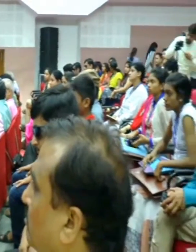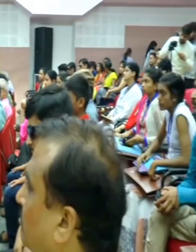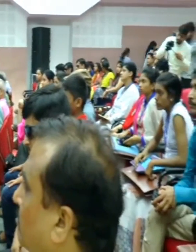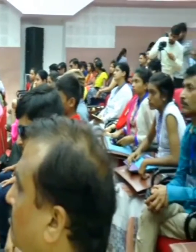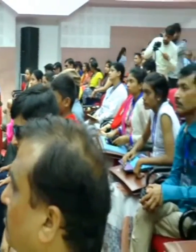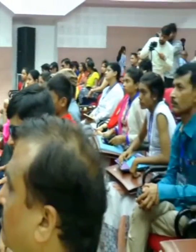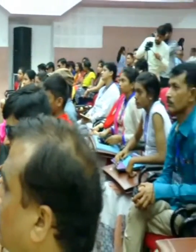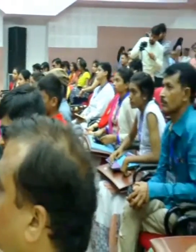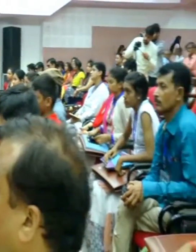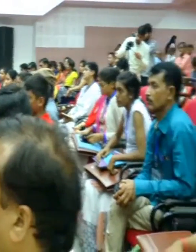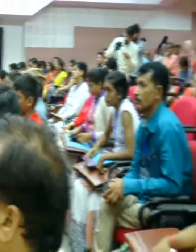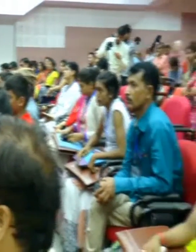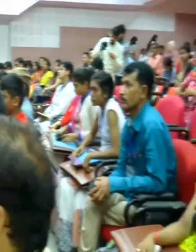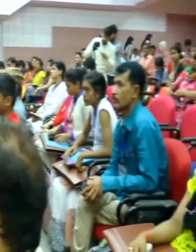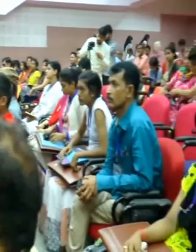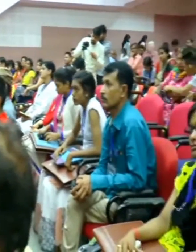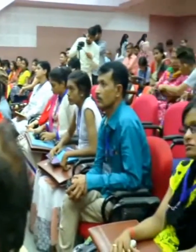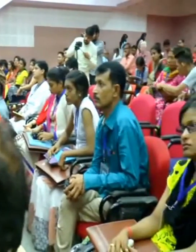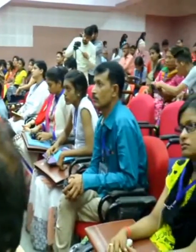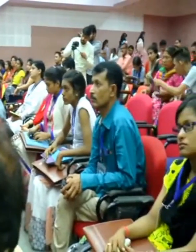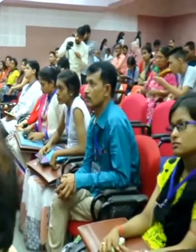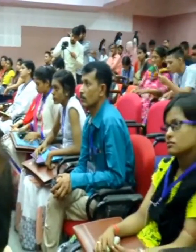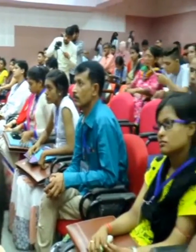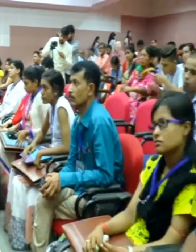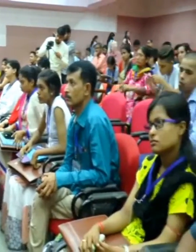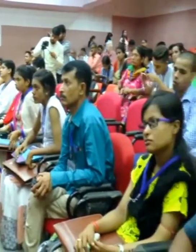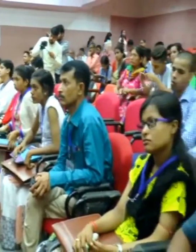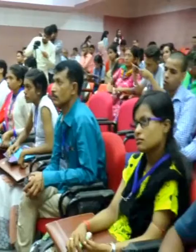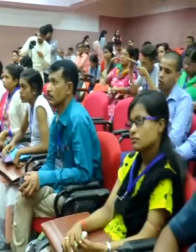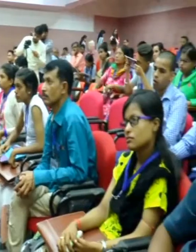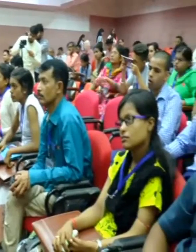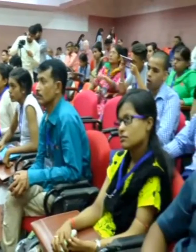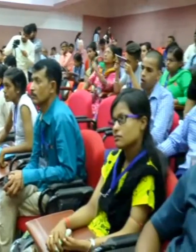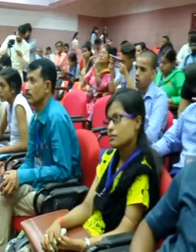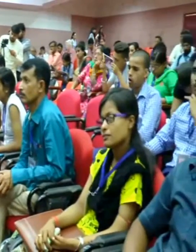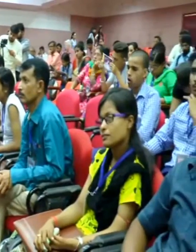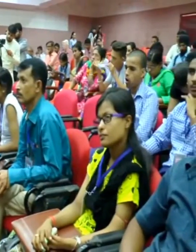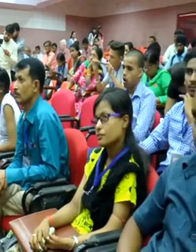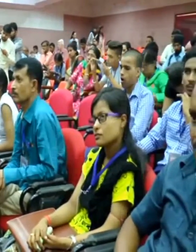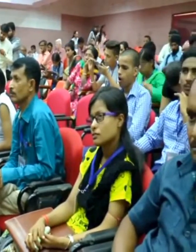Now, I would like to invite Sir to kindly brief us with this 2-day event.